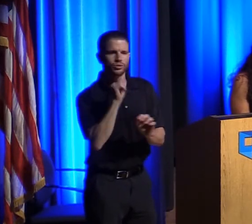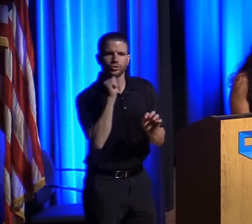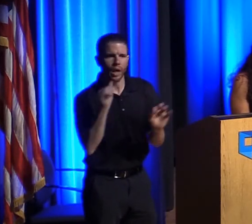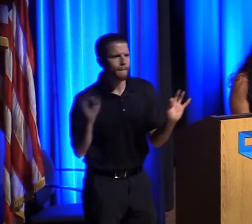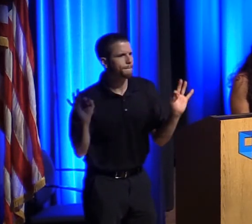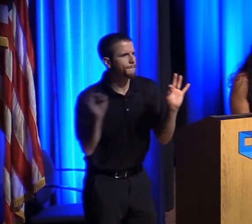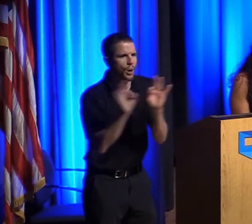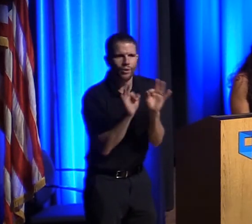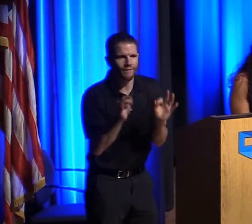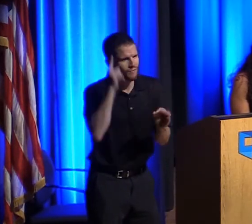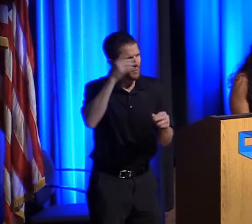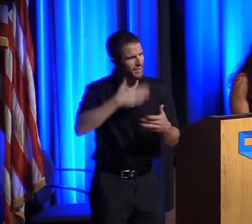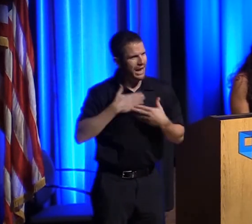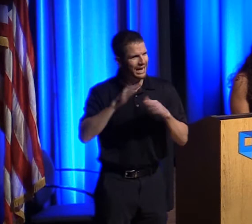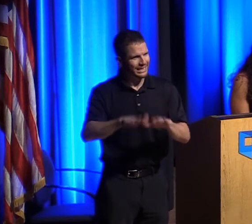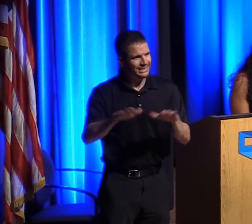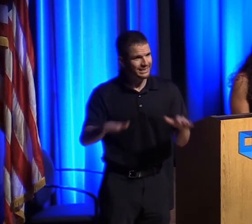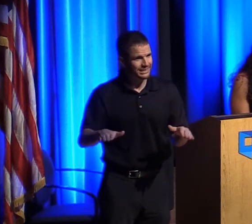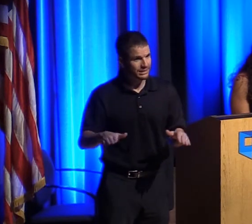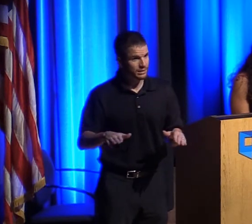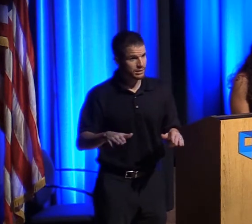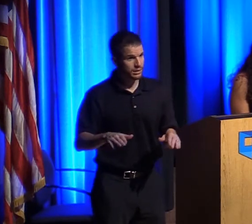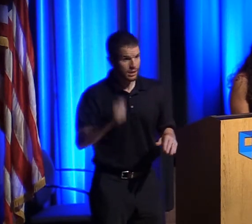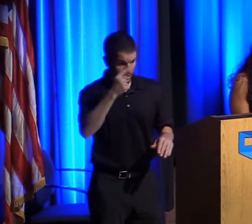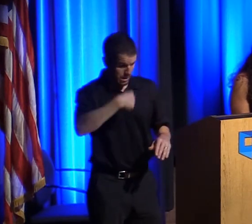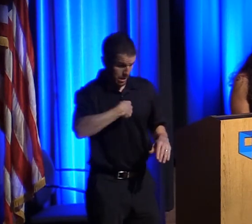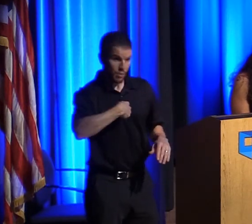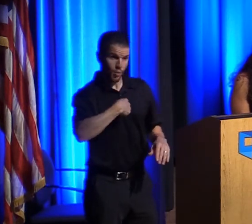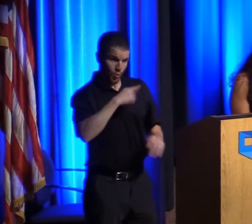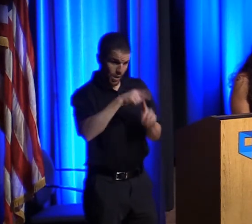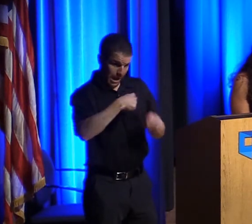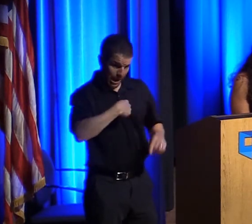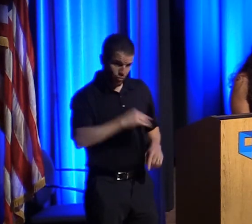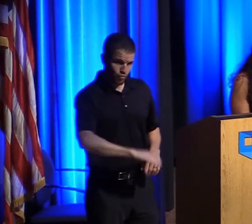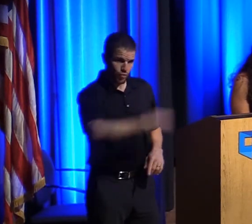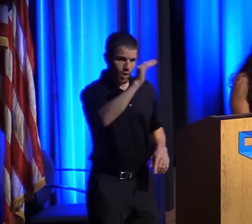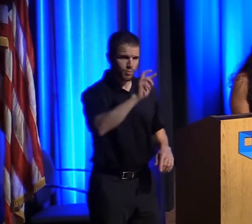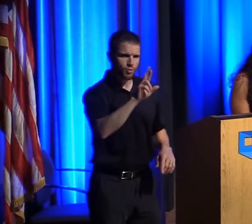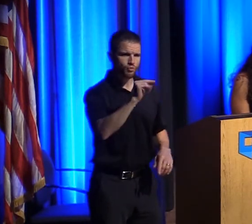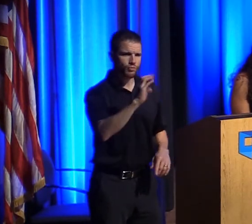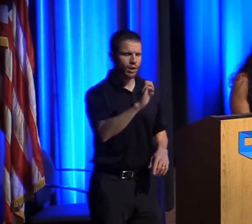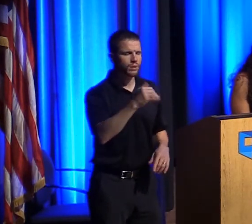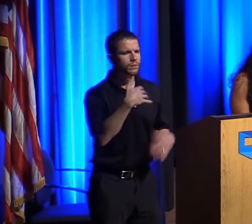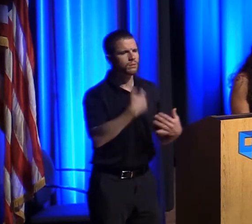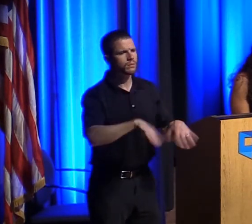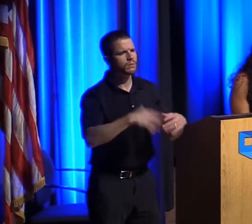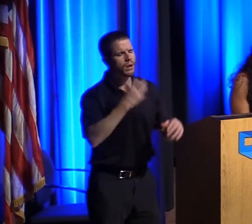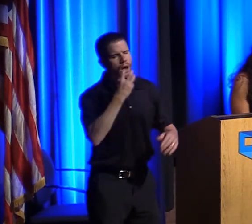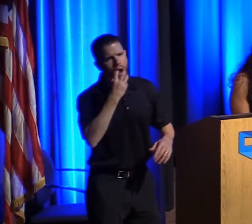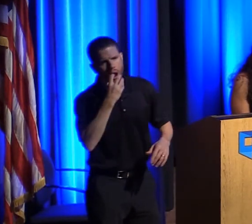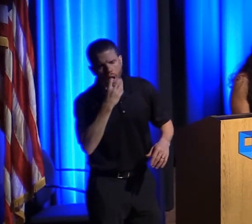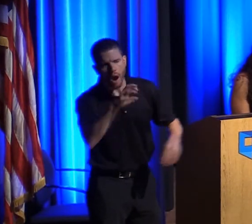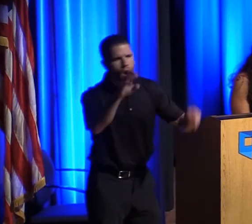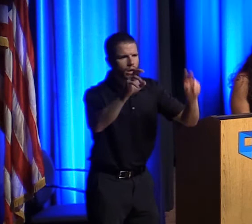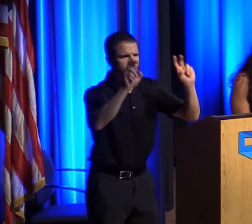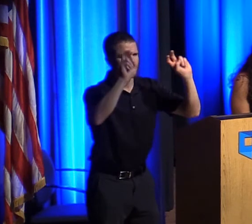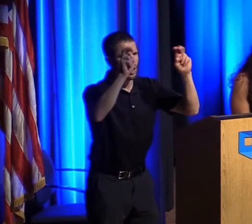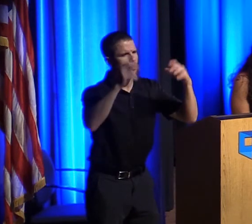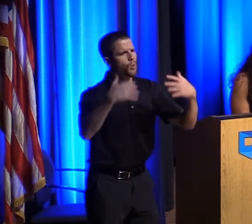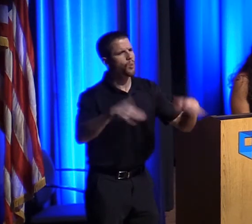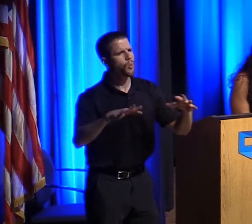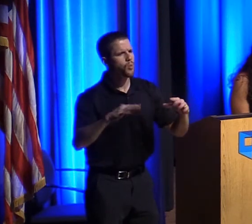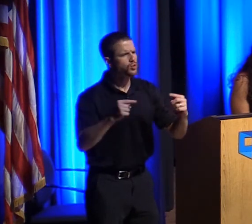where race matters so much, when I find it very difficult to sort of walk that